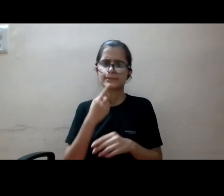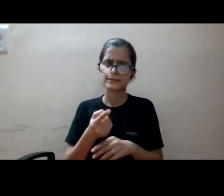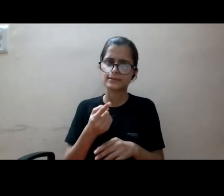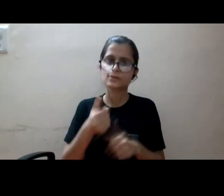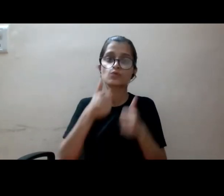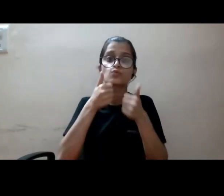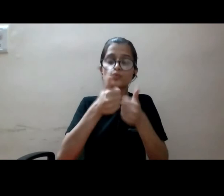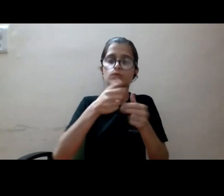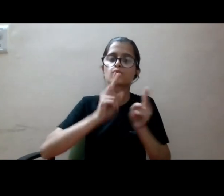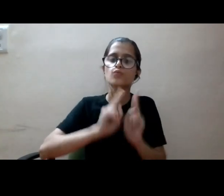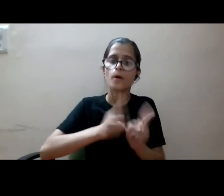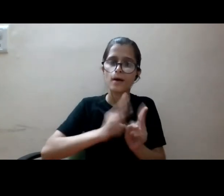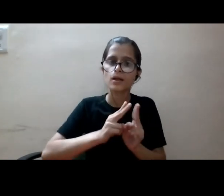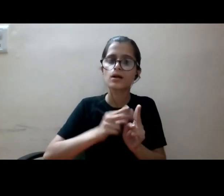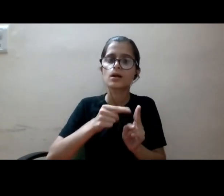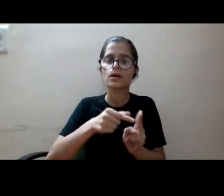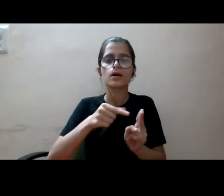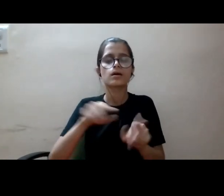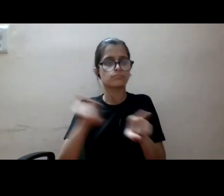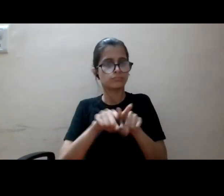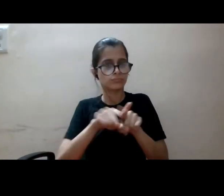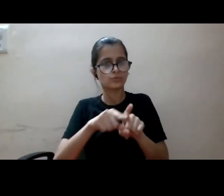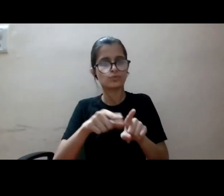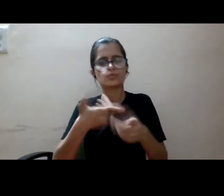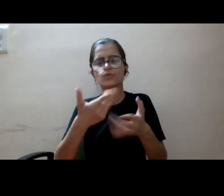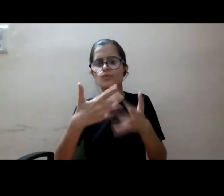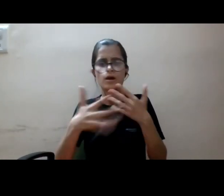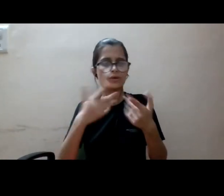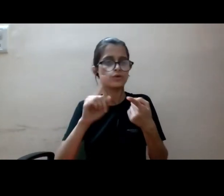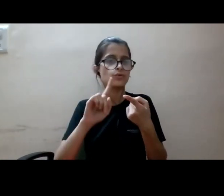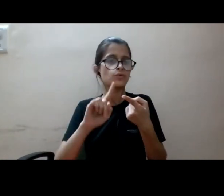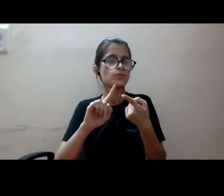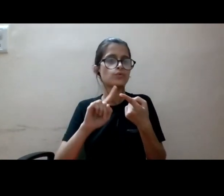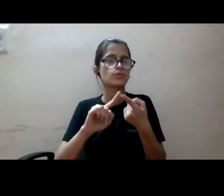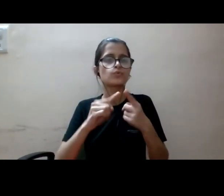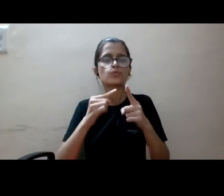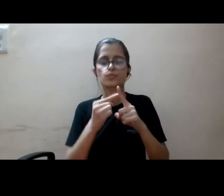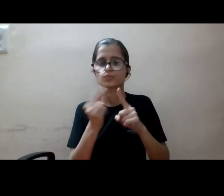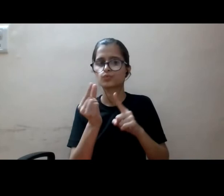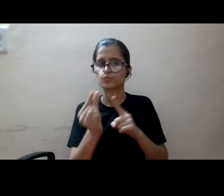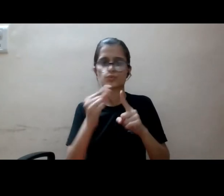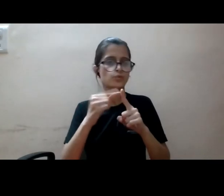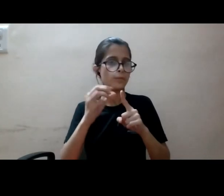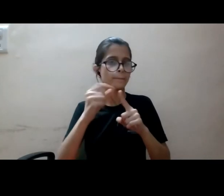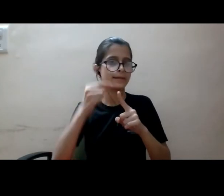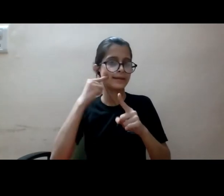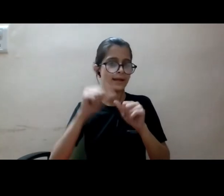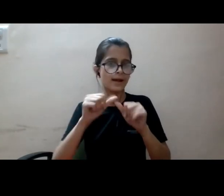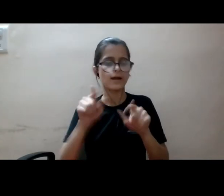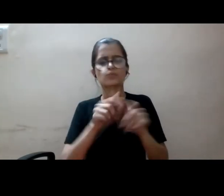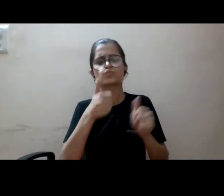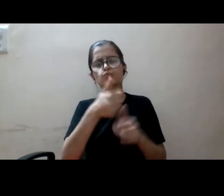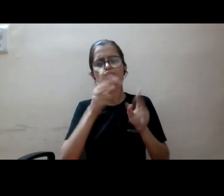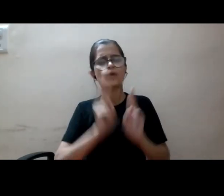normality has something of utopia about it, right? In other words, that good normality